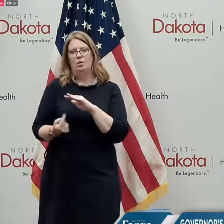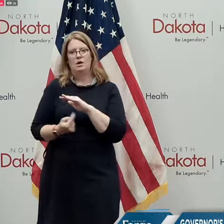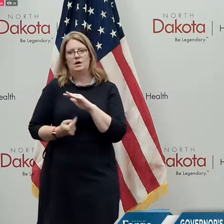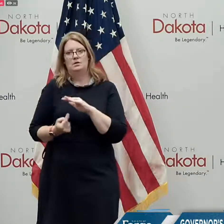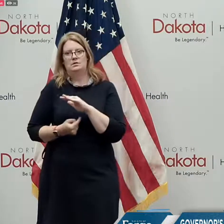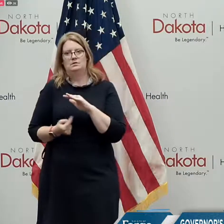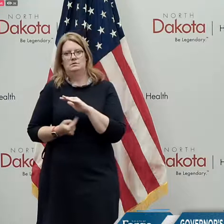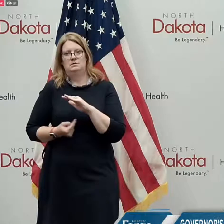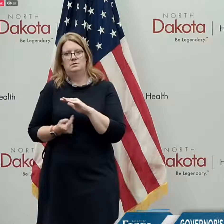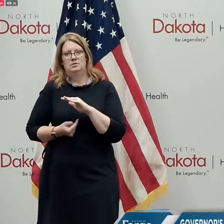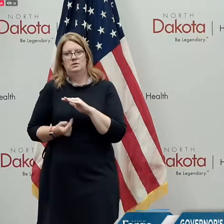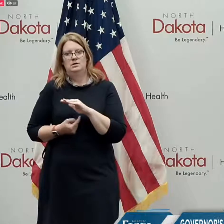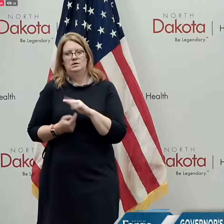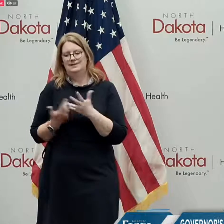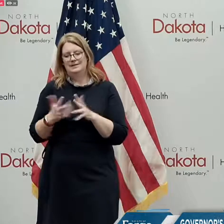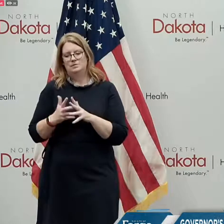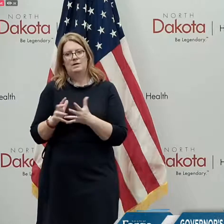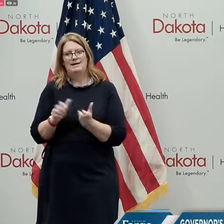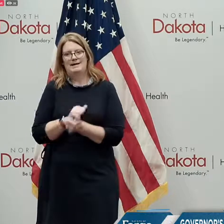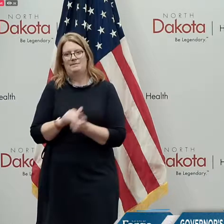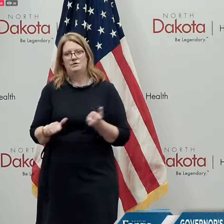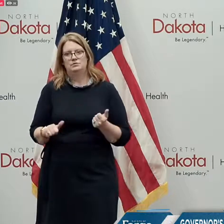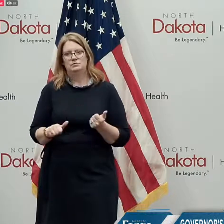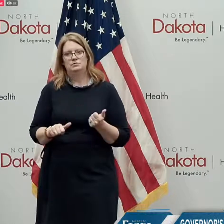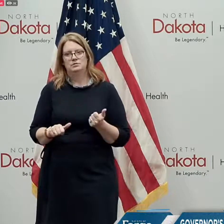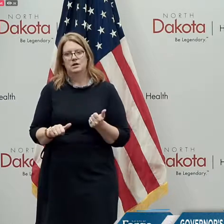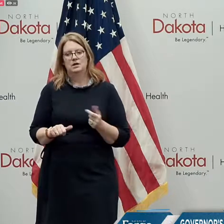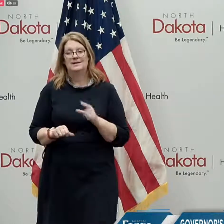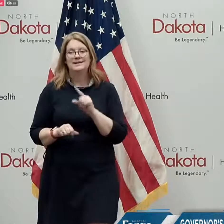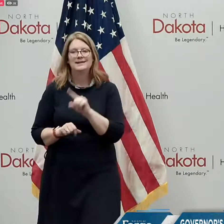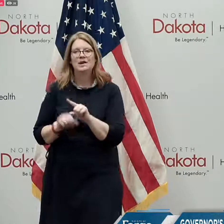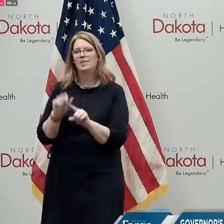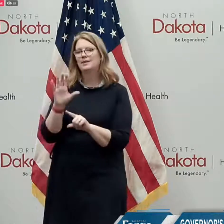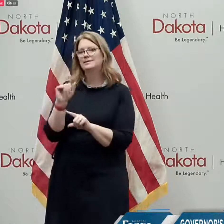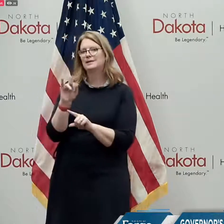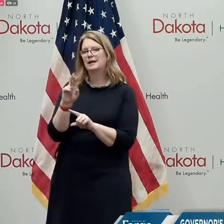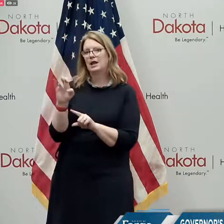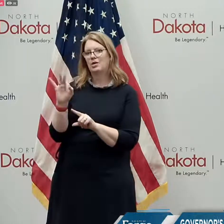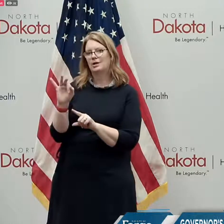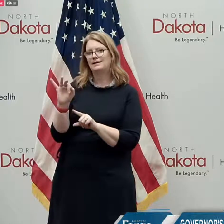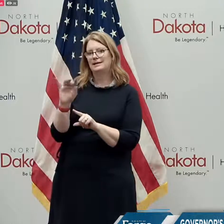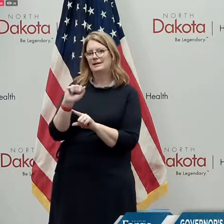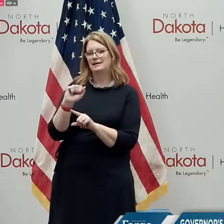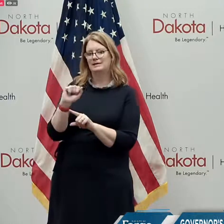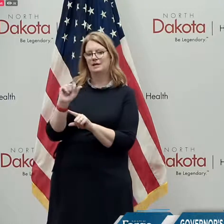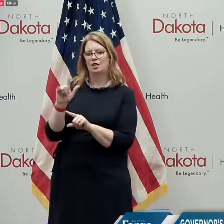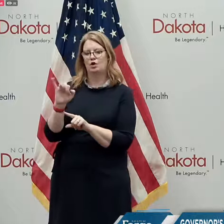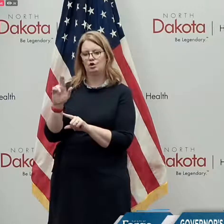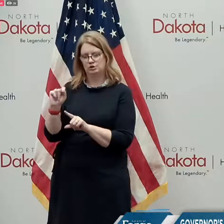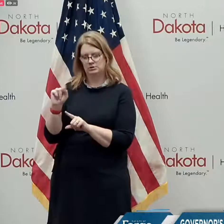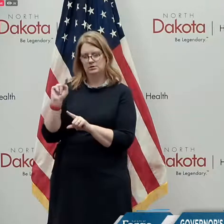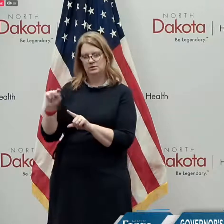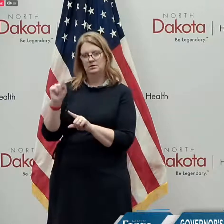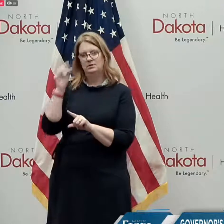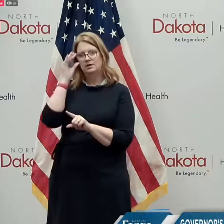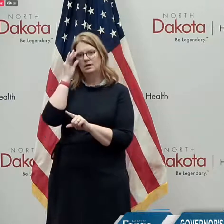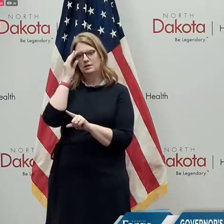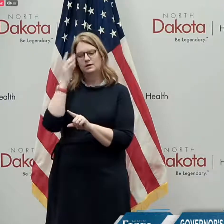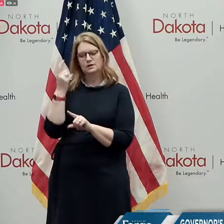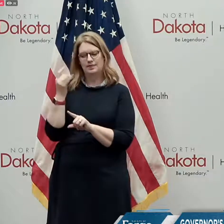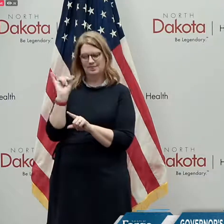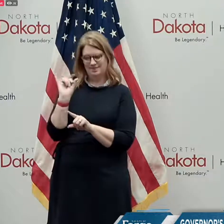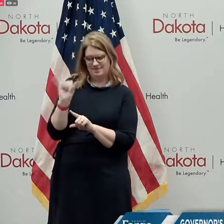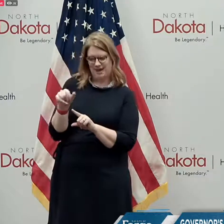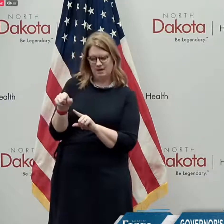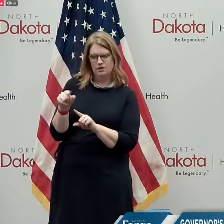damage. That's a pretty good analogy for what we're trying to accomplish with Care-19 Alert. We're trying